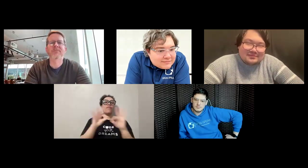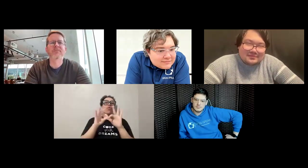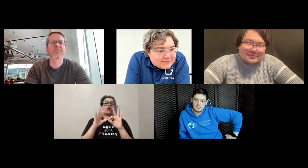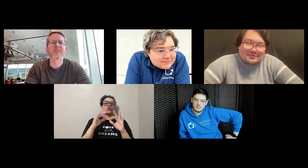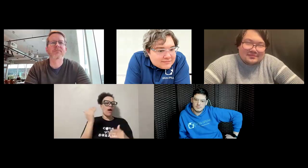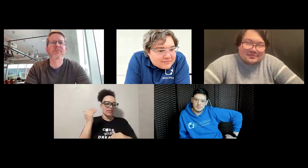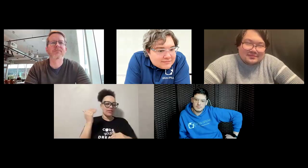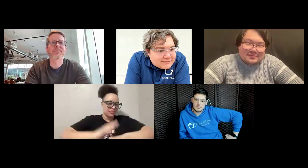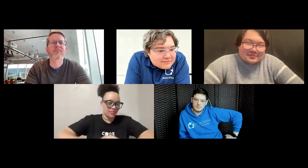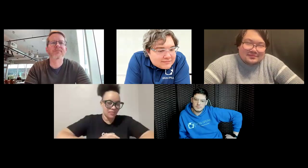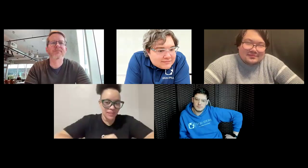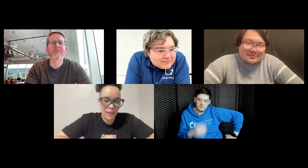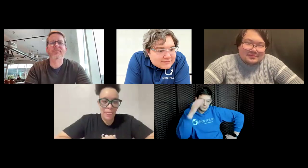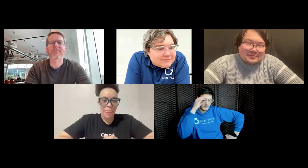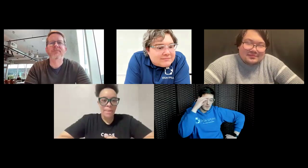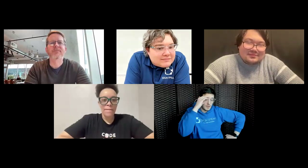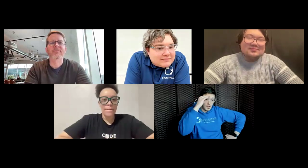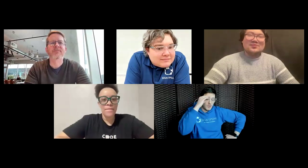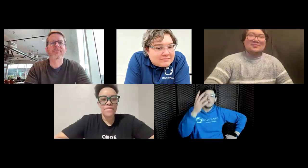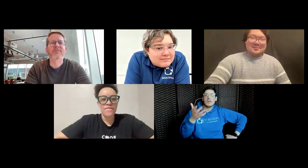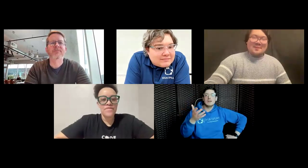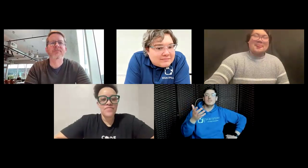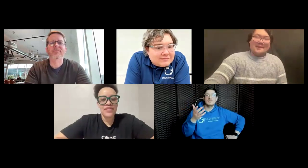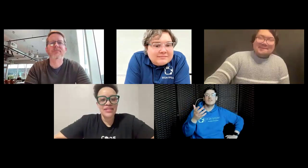knowing AI and sign language, why is that important?